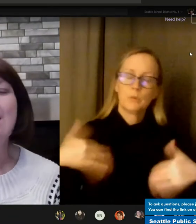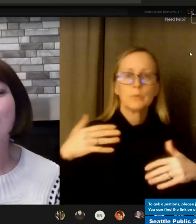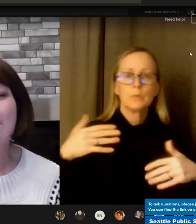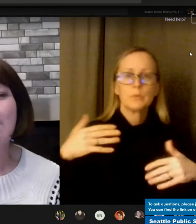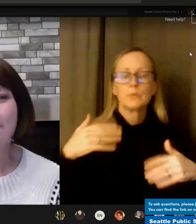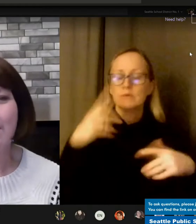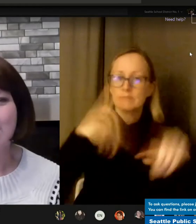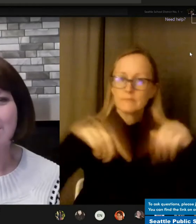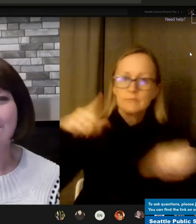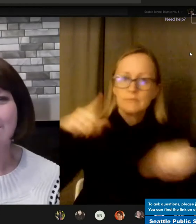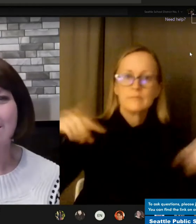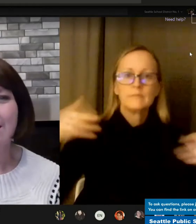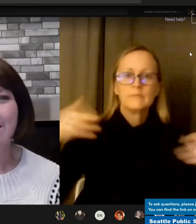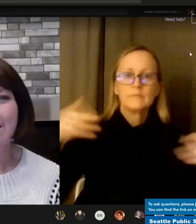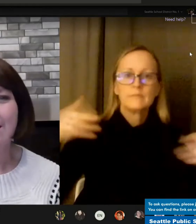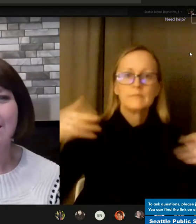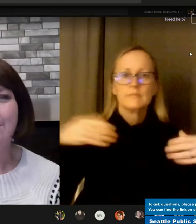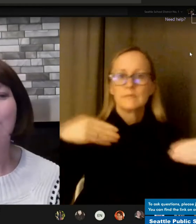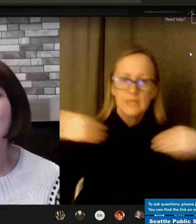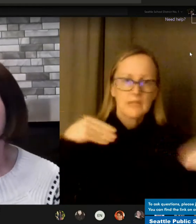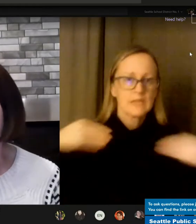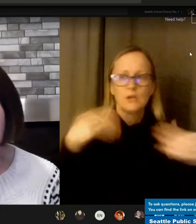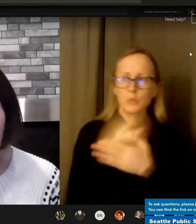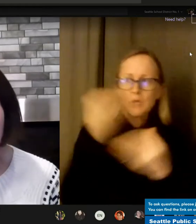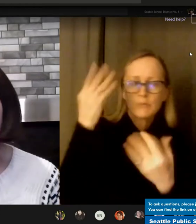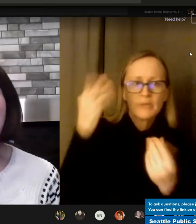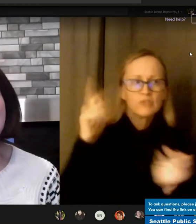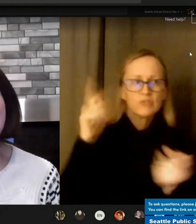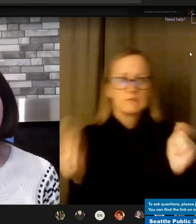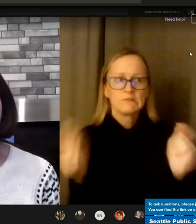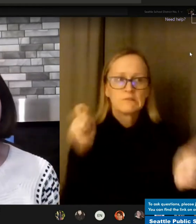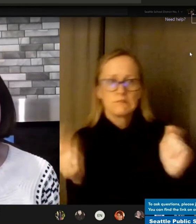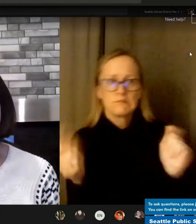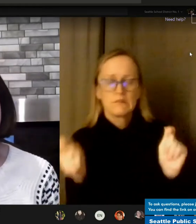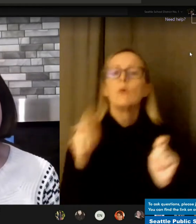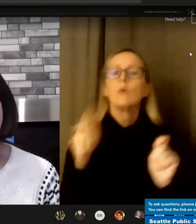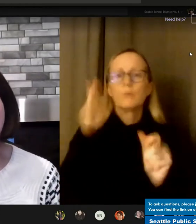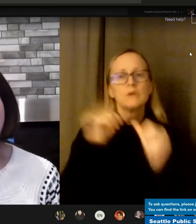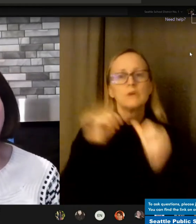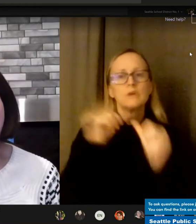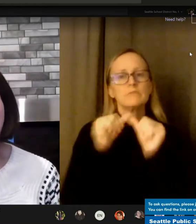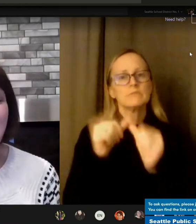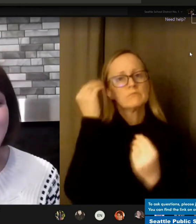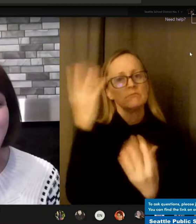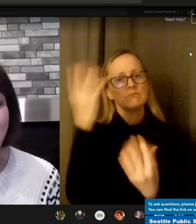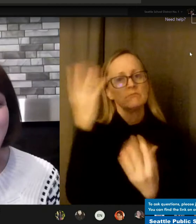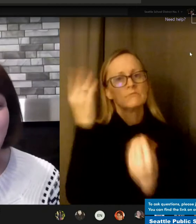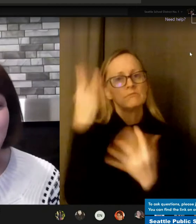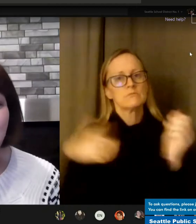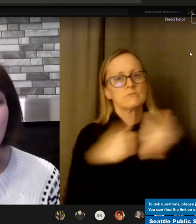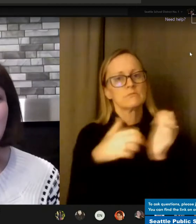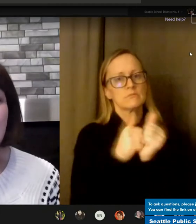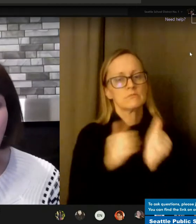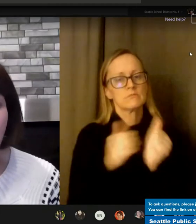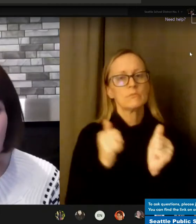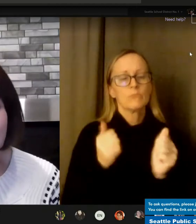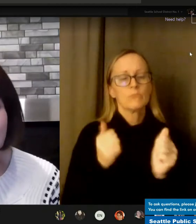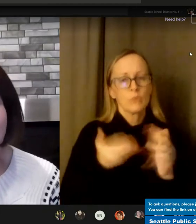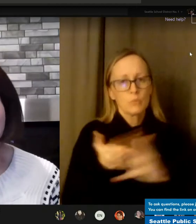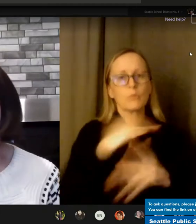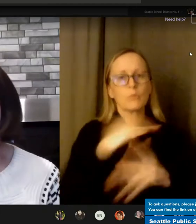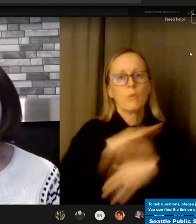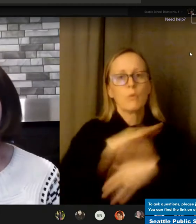new information, but we will keep you informed throughout this entire process. In the meantime, the most important